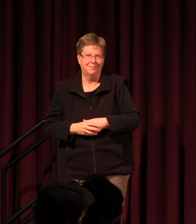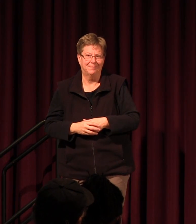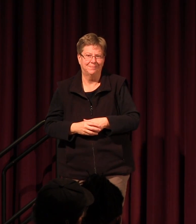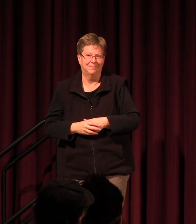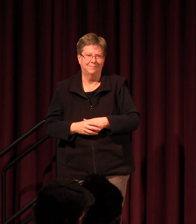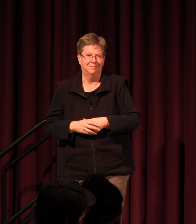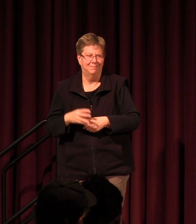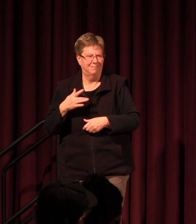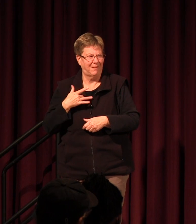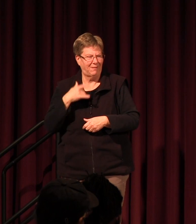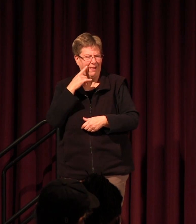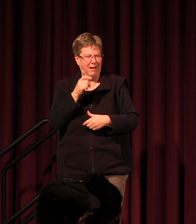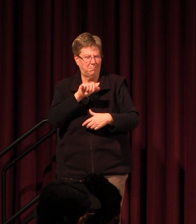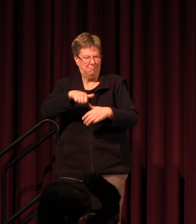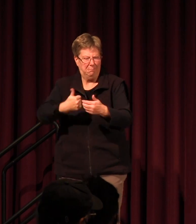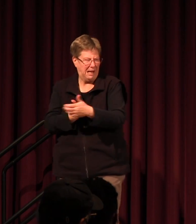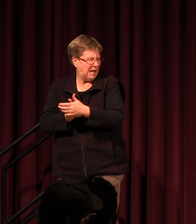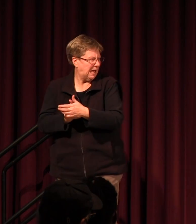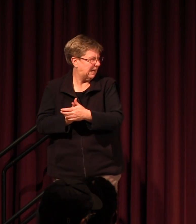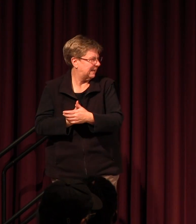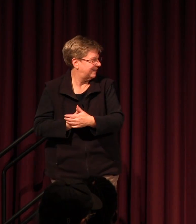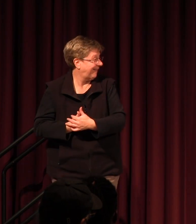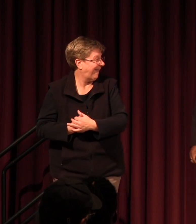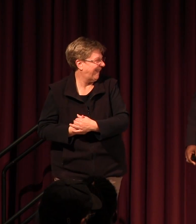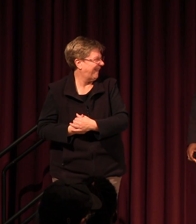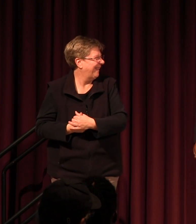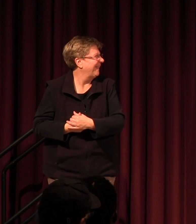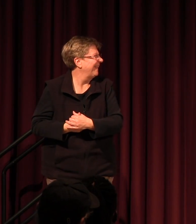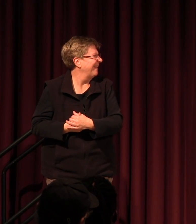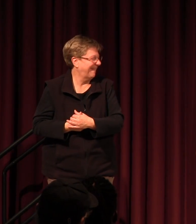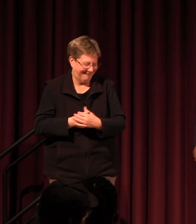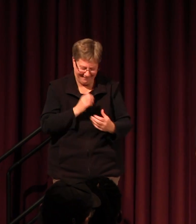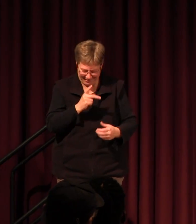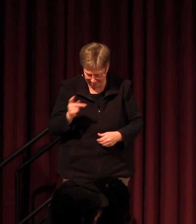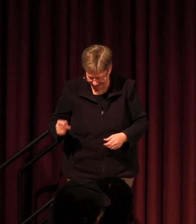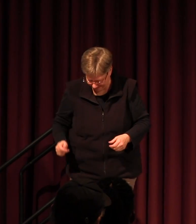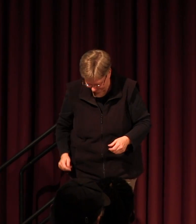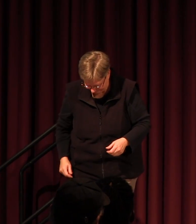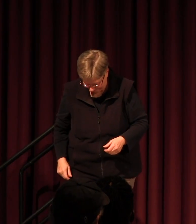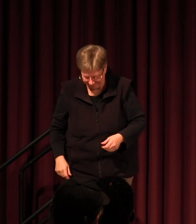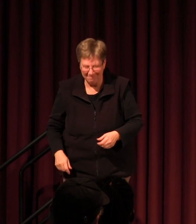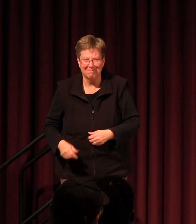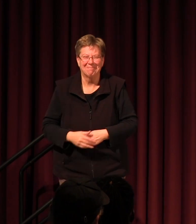I feel like I'm behind a thing. I'm gonna so crowd you out over here.